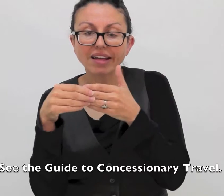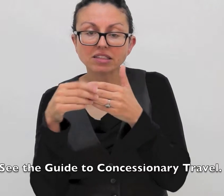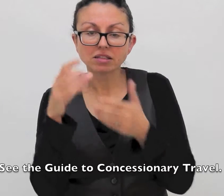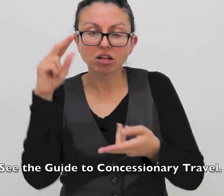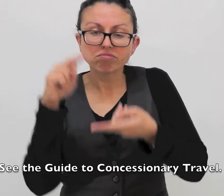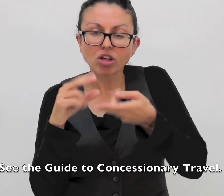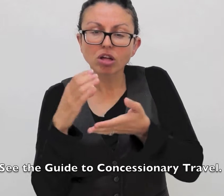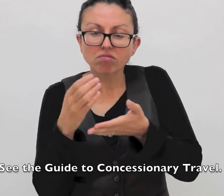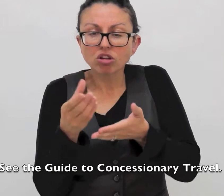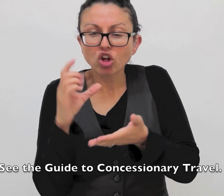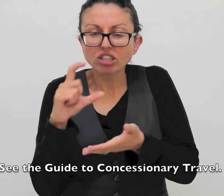guide to concessionary travel.